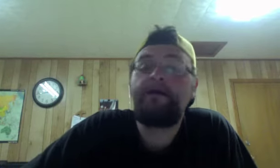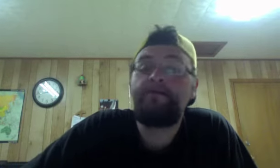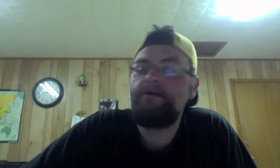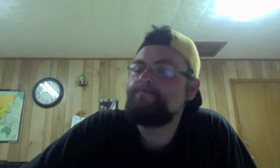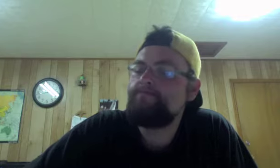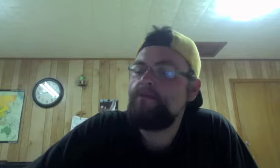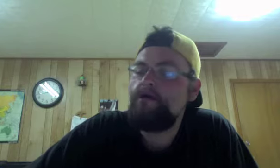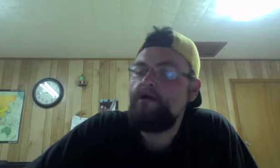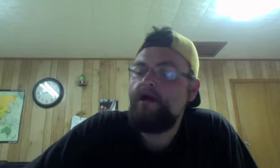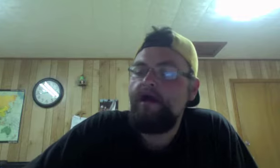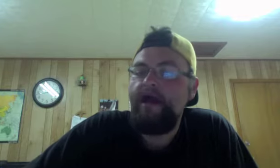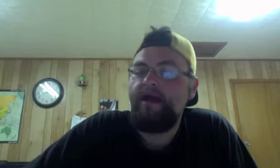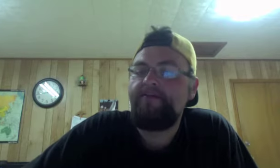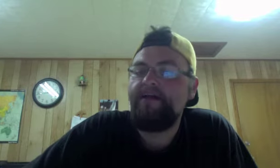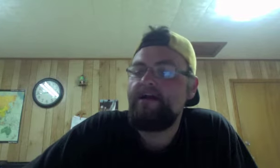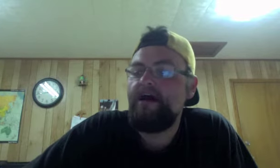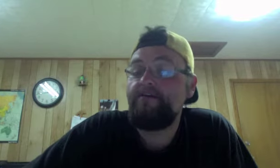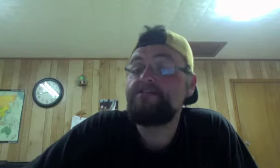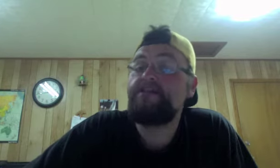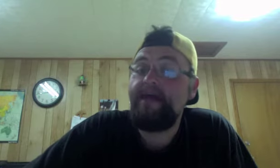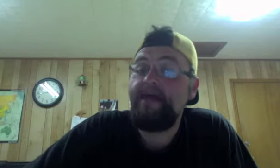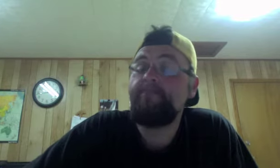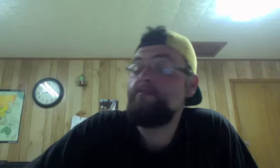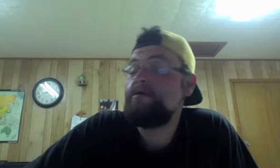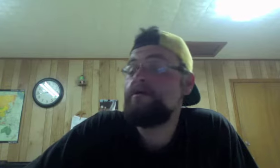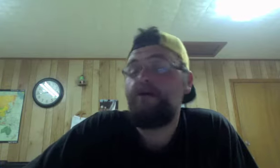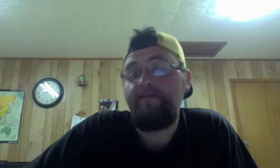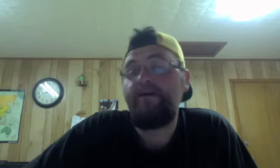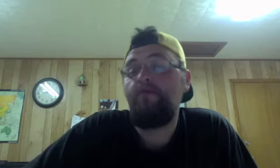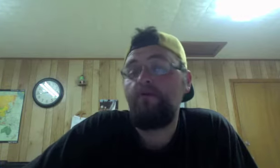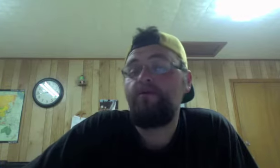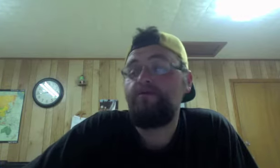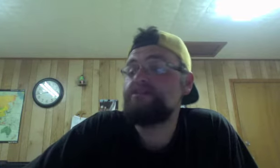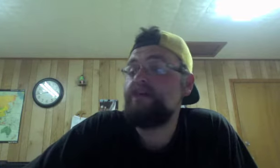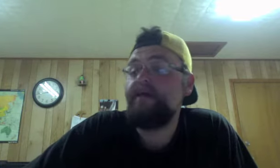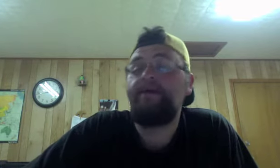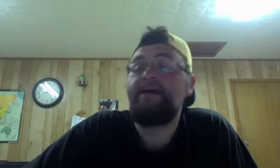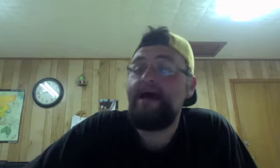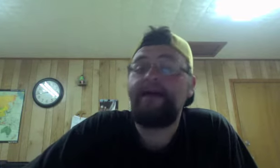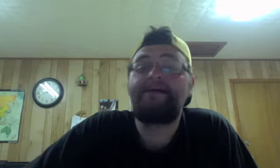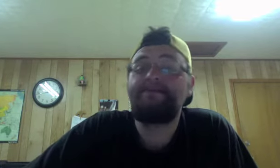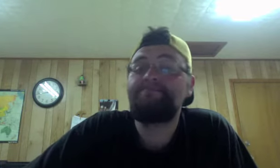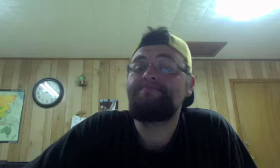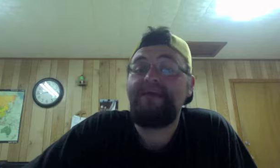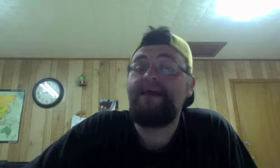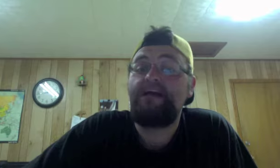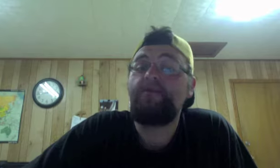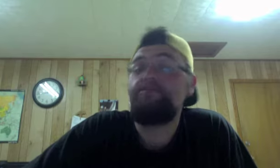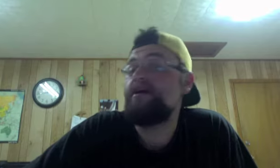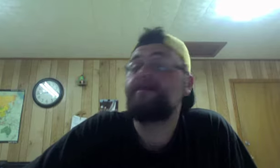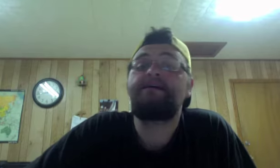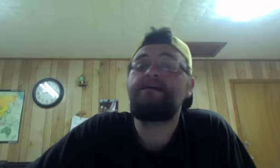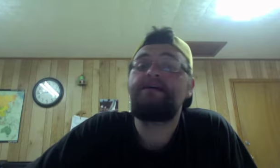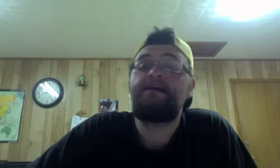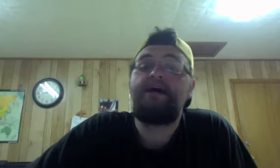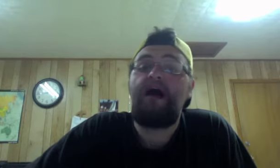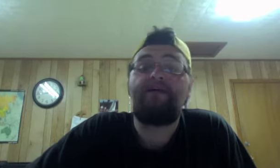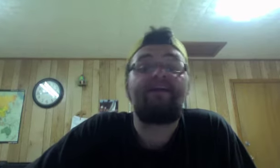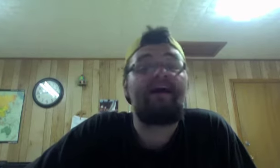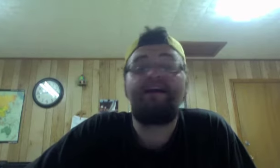me and I think uh this game if they want to win this game they gotta they gotta come and play. I mean they gotta get a